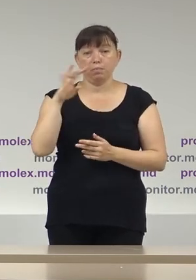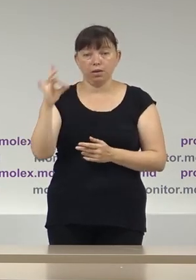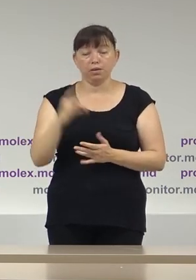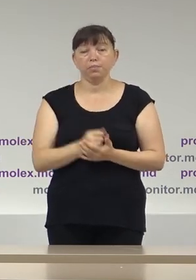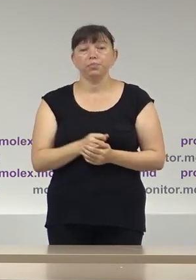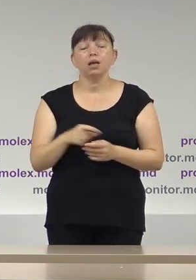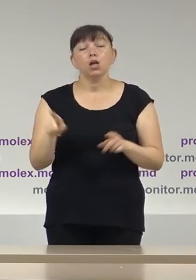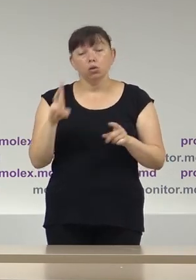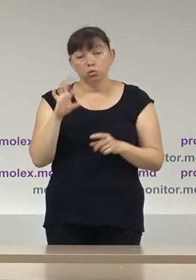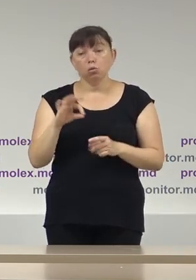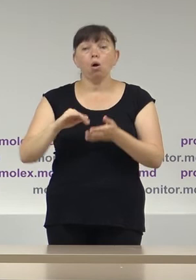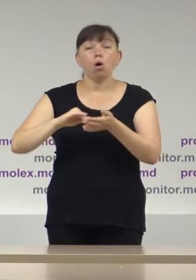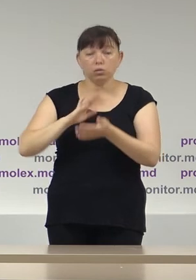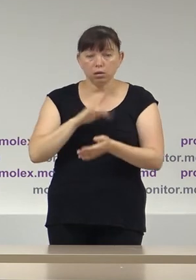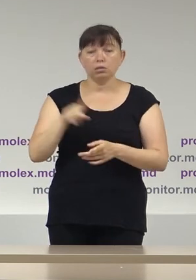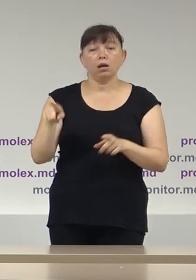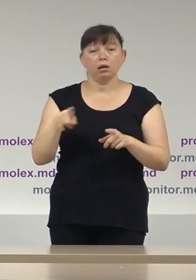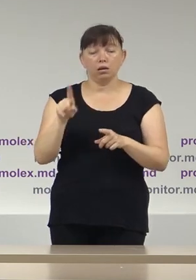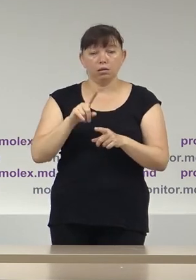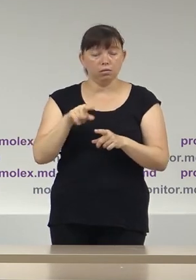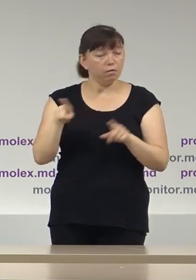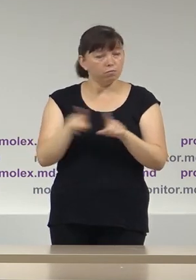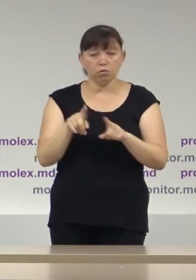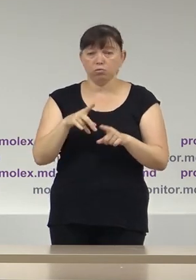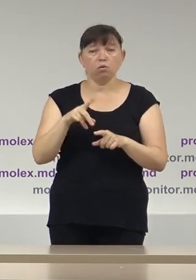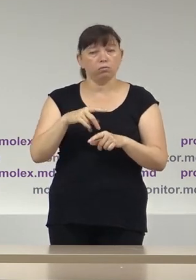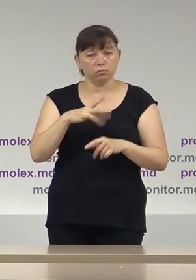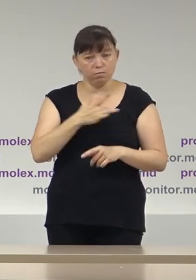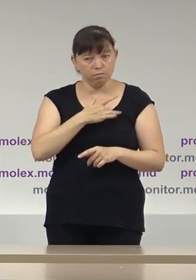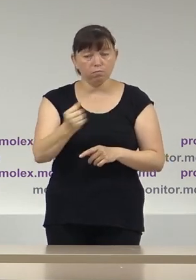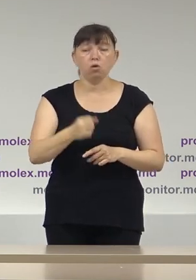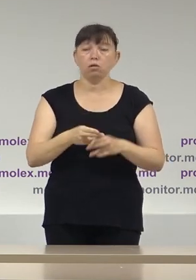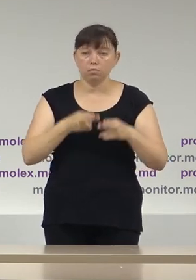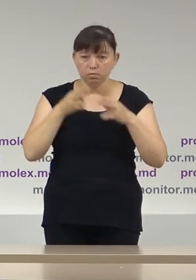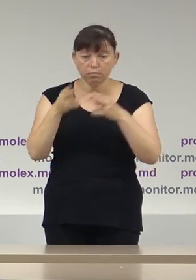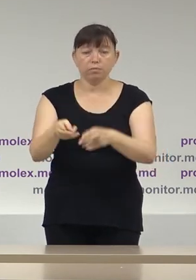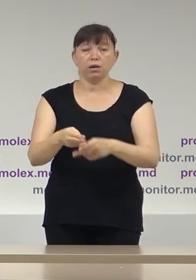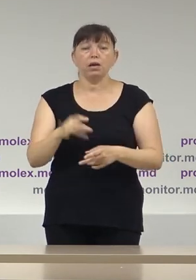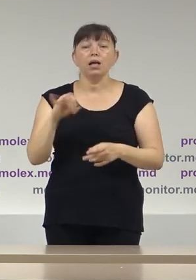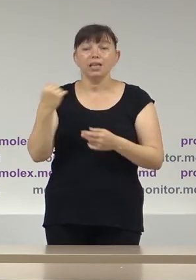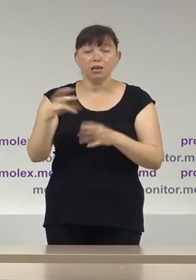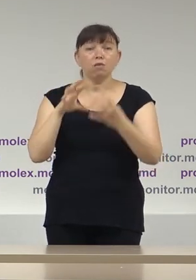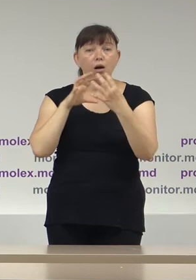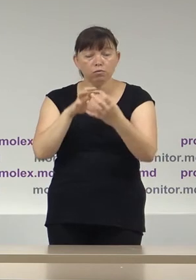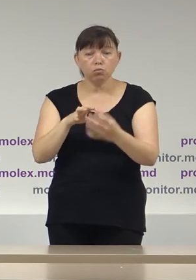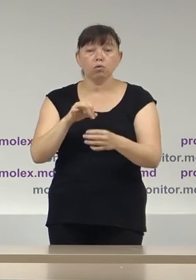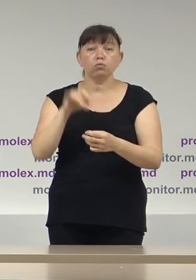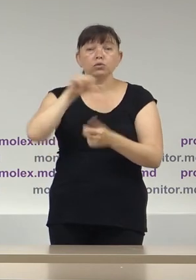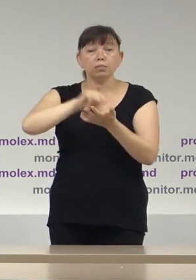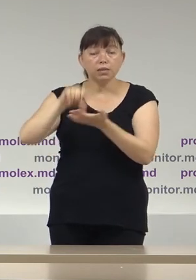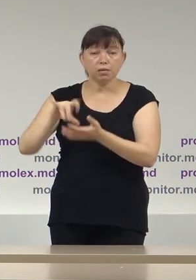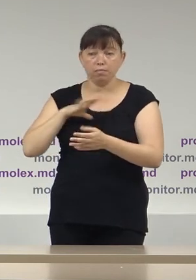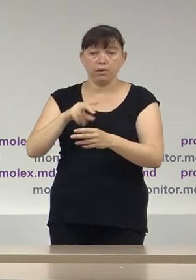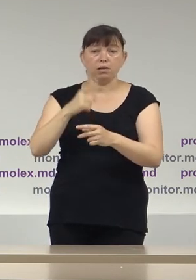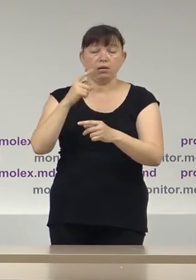of the Transnistrian regime. Nevertheless, given our refusal to give up on their attempt